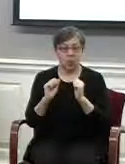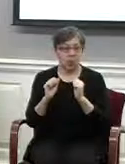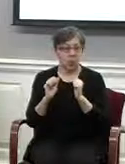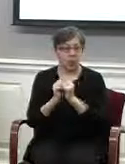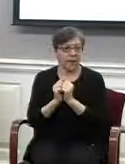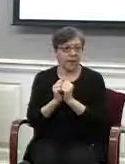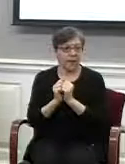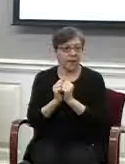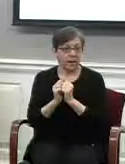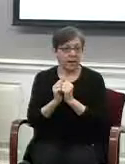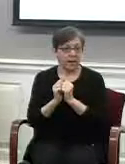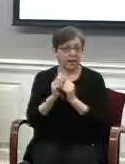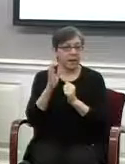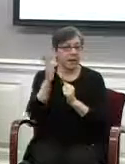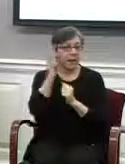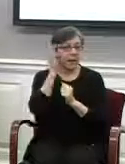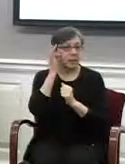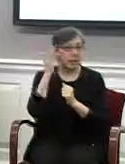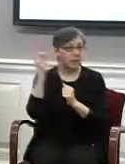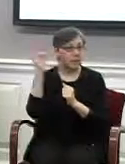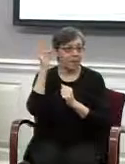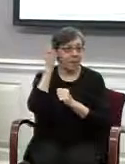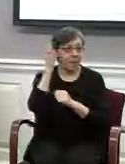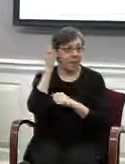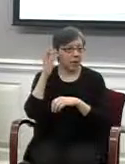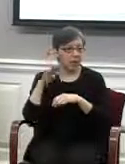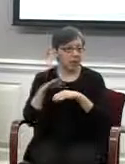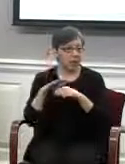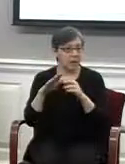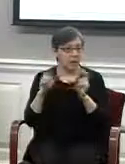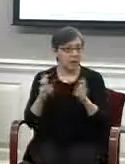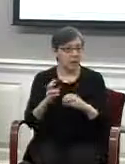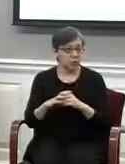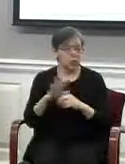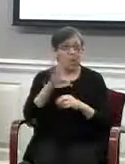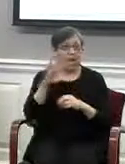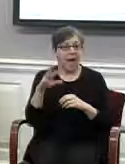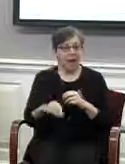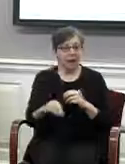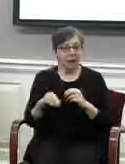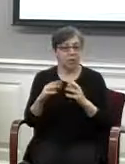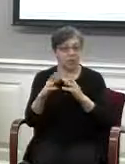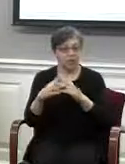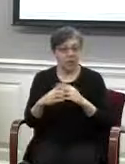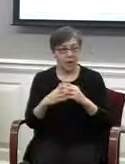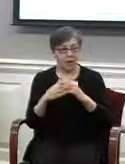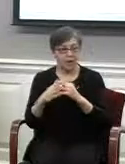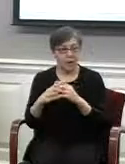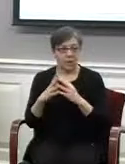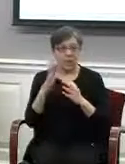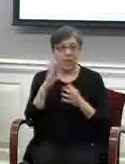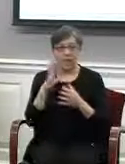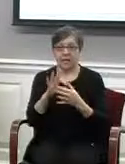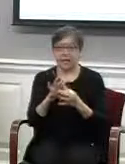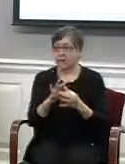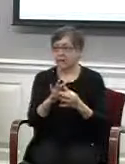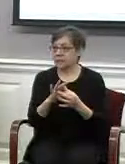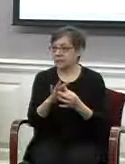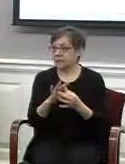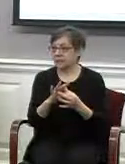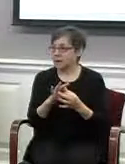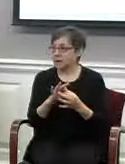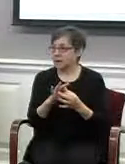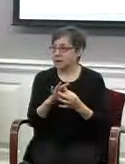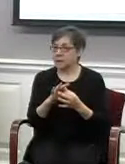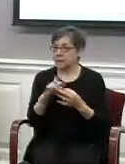for example, Native American issues or African American. You know, they connect with other peoples. So I think really